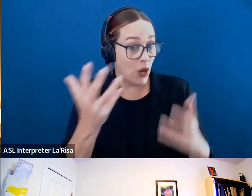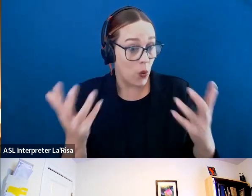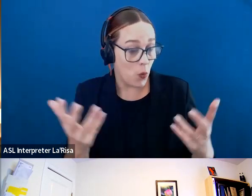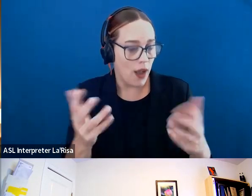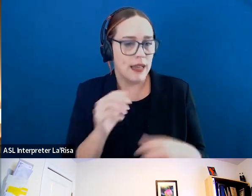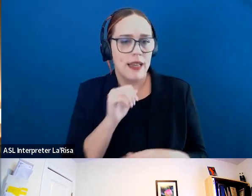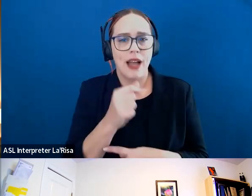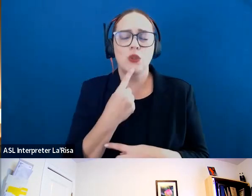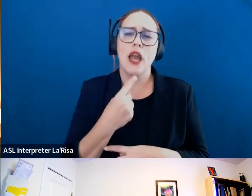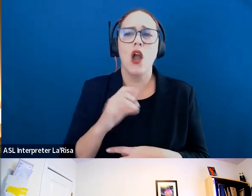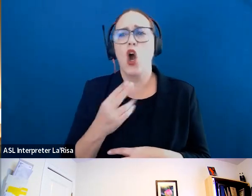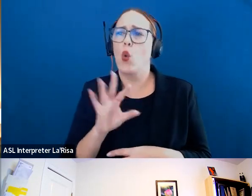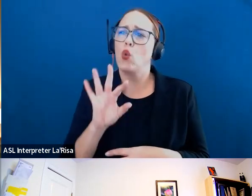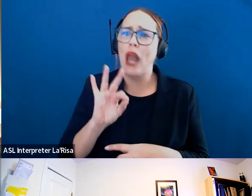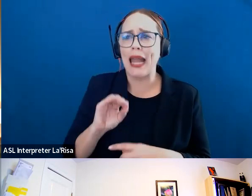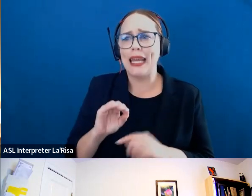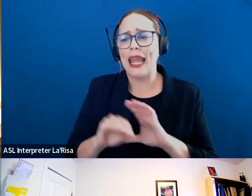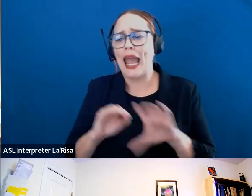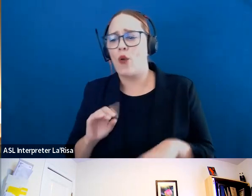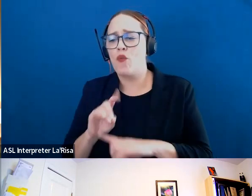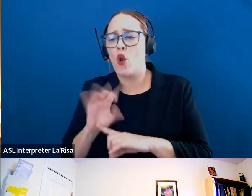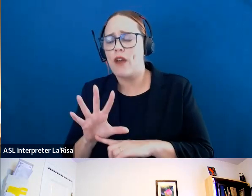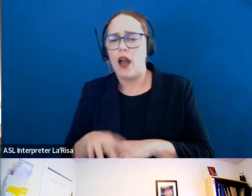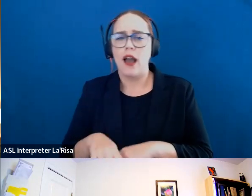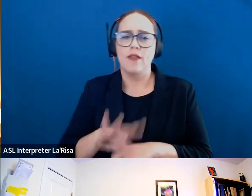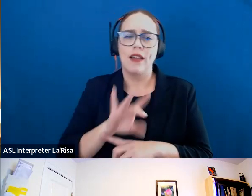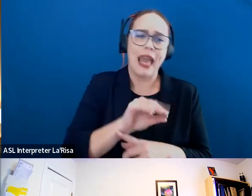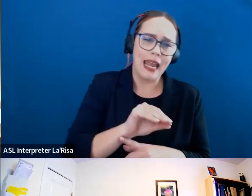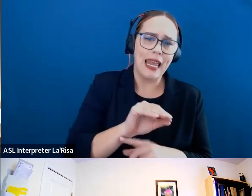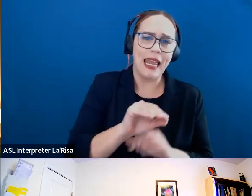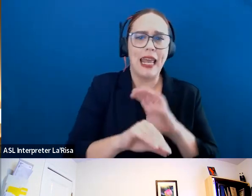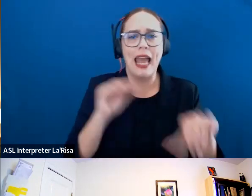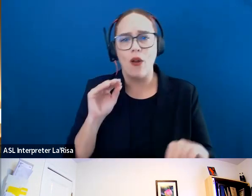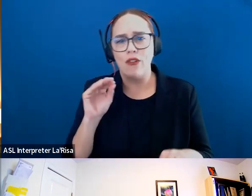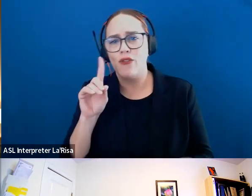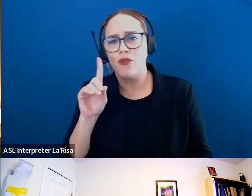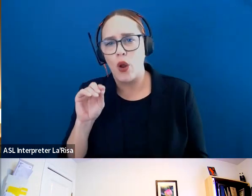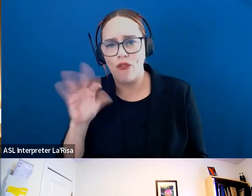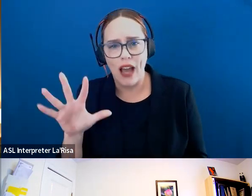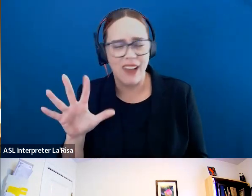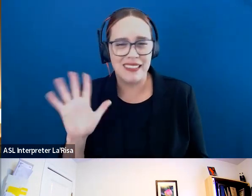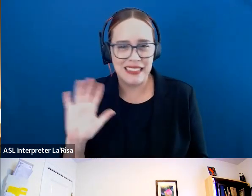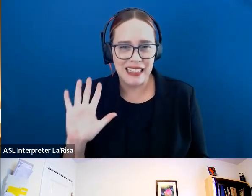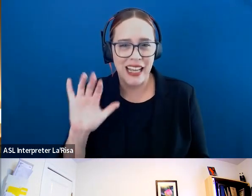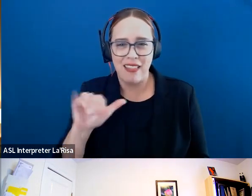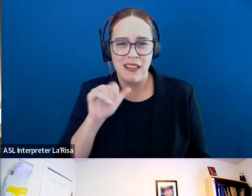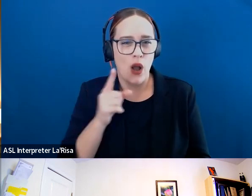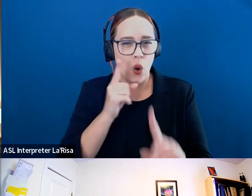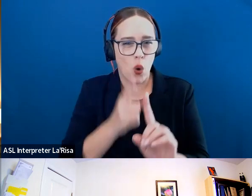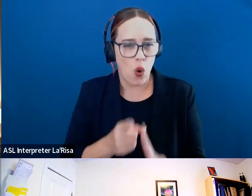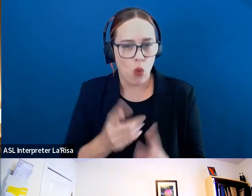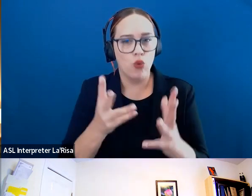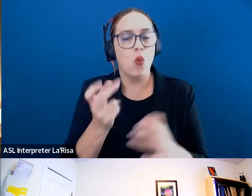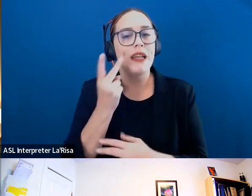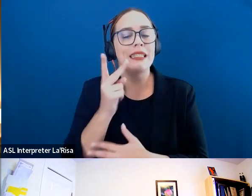out of 105. It's really to look at where your capacity building needs are based on